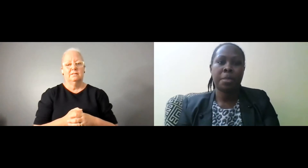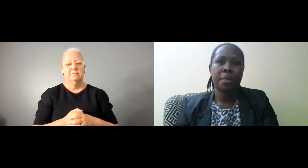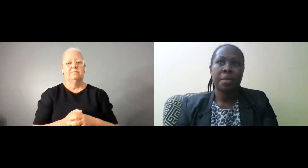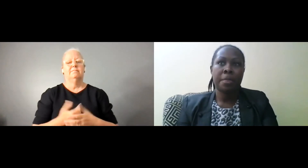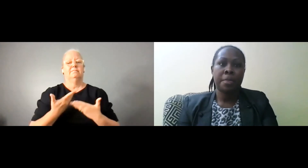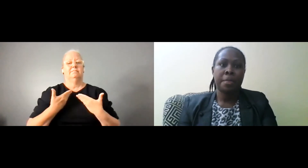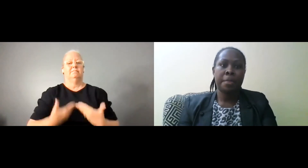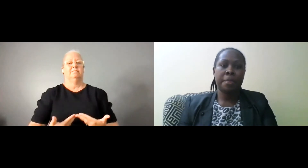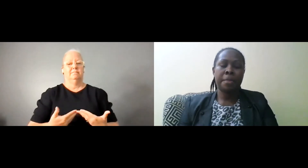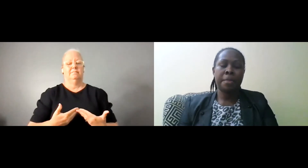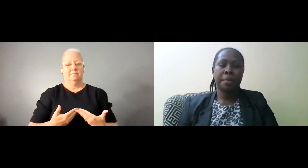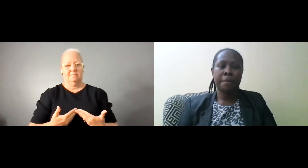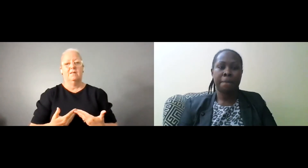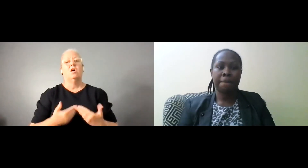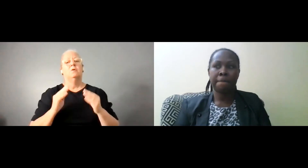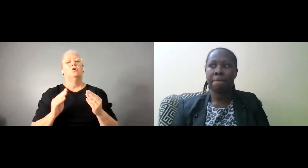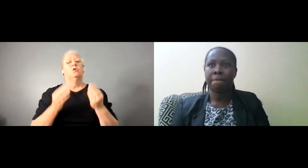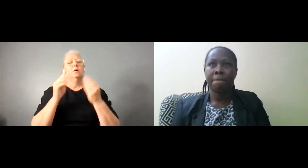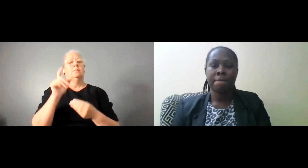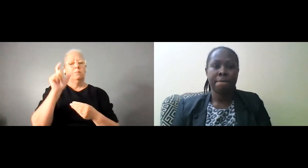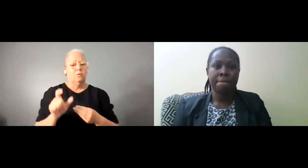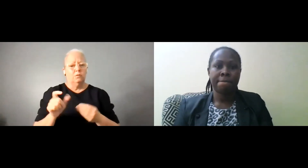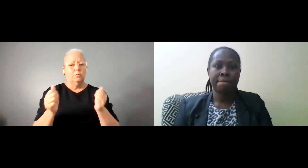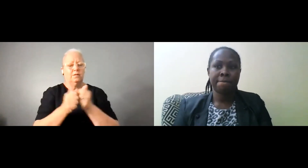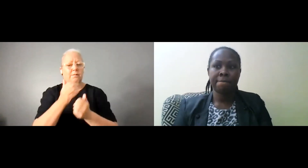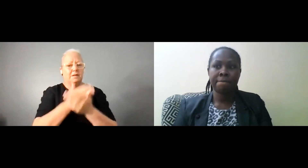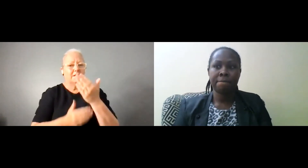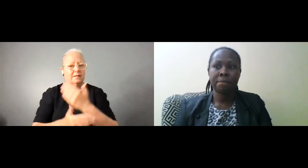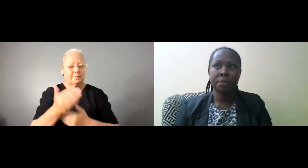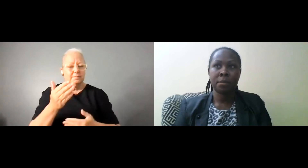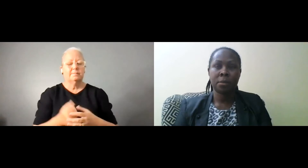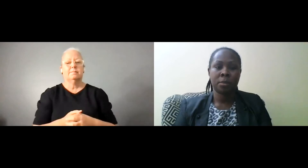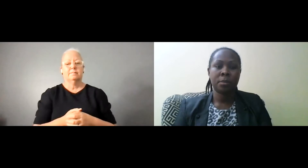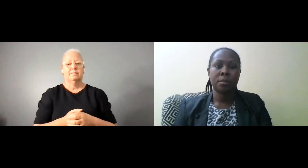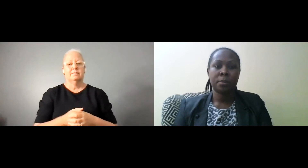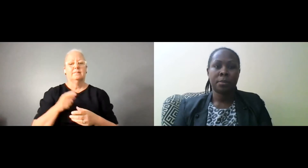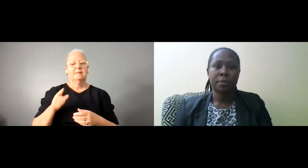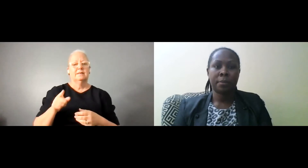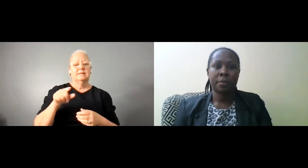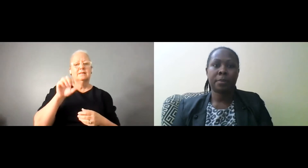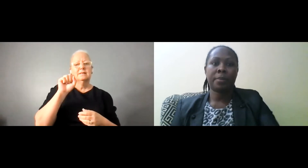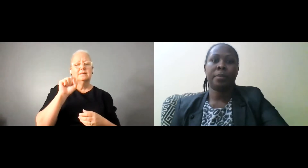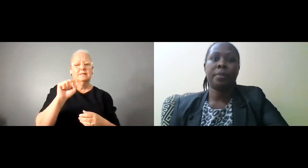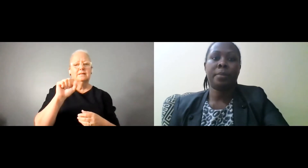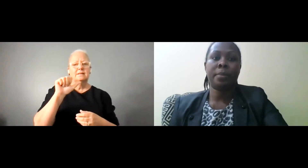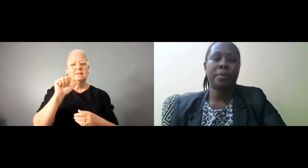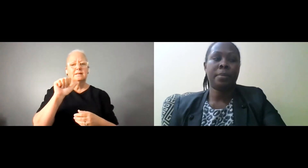young person with disability, and I have a master's in human rights, as you have already told to the